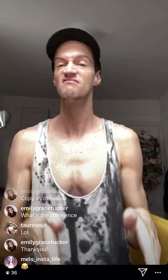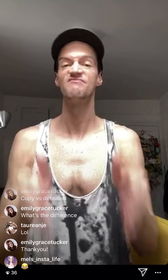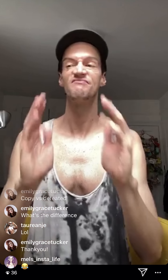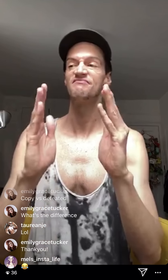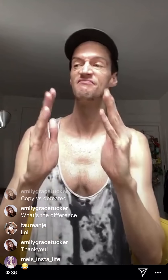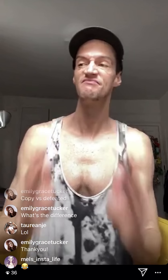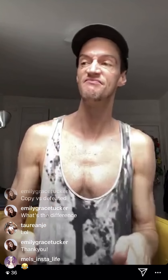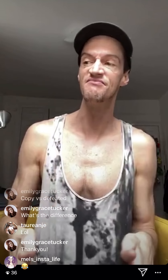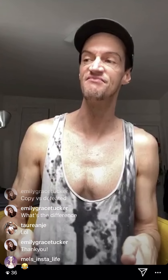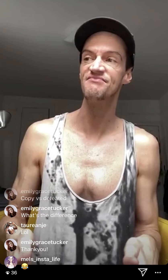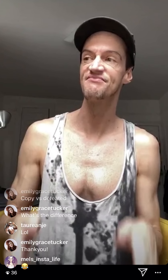To